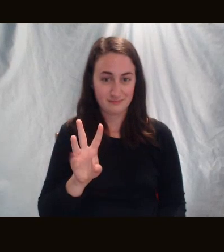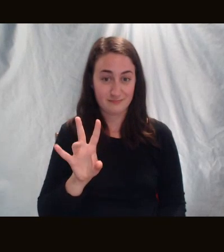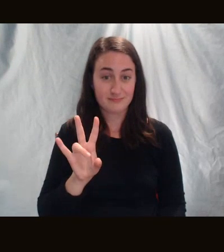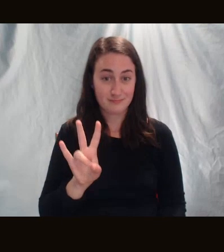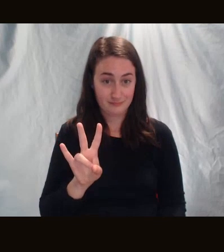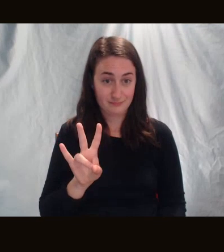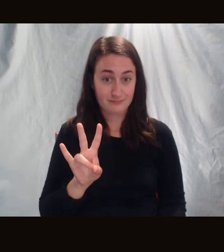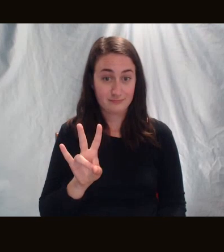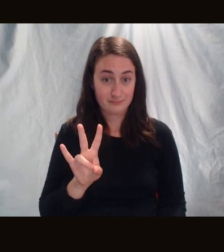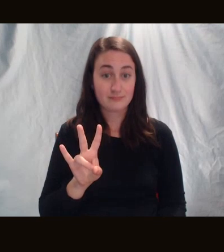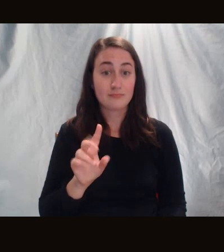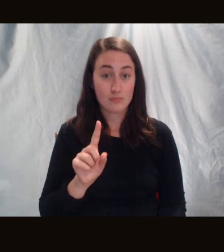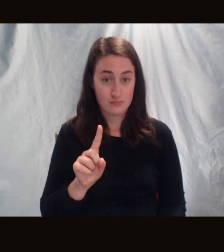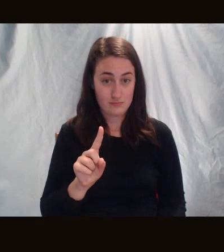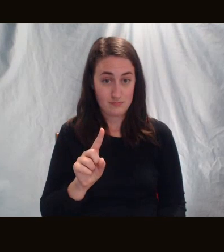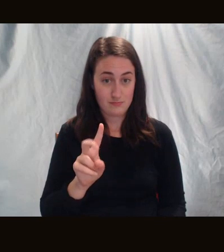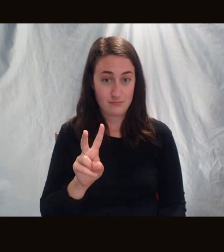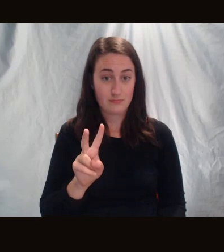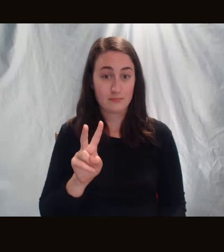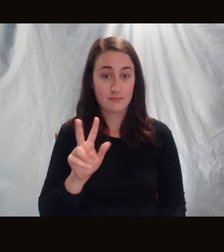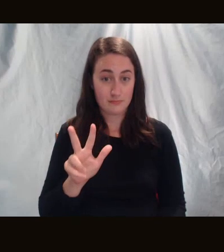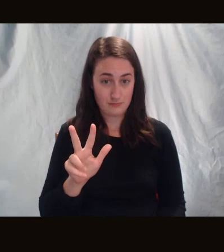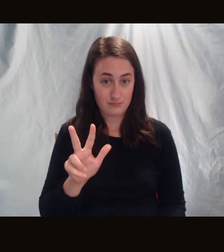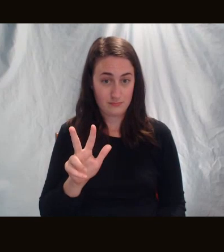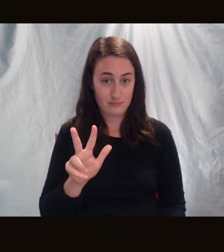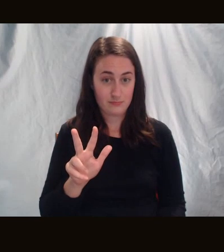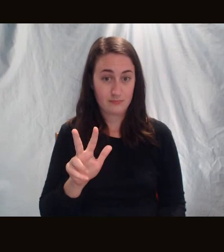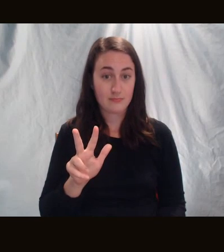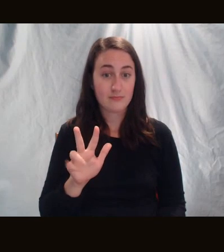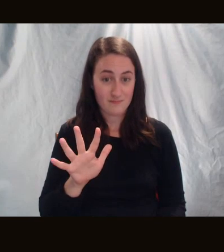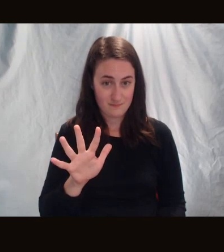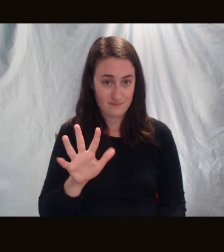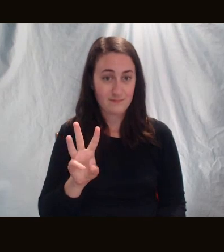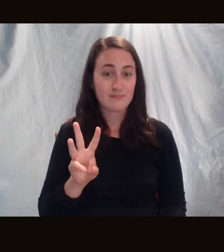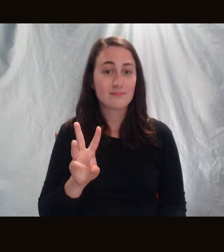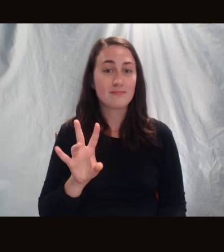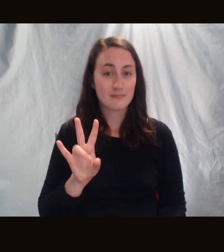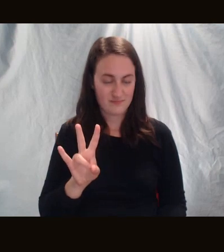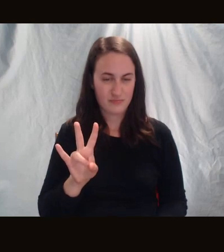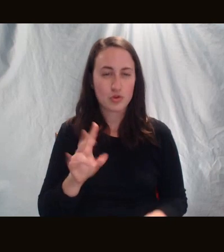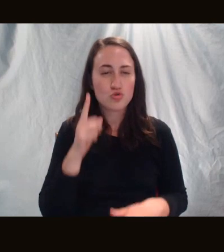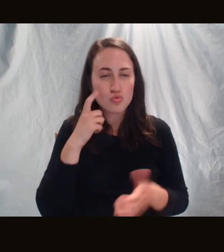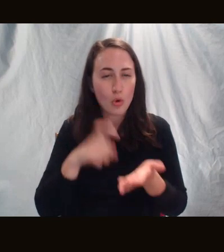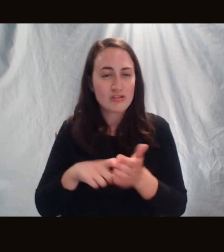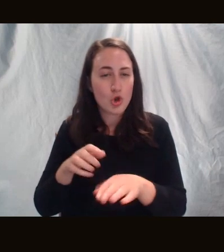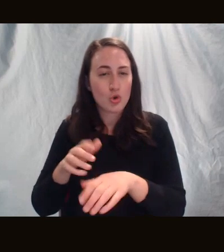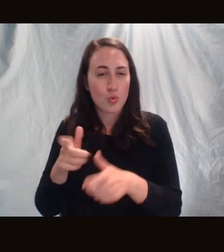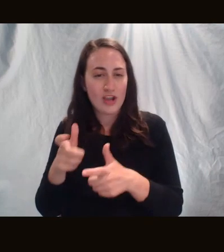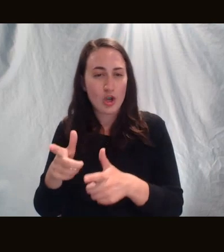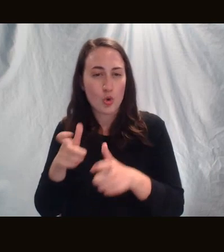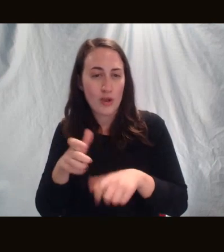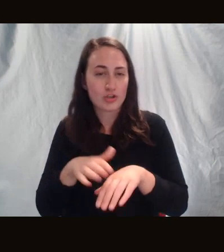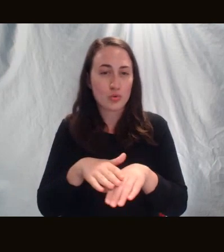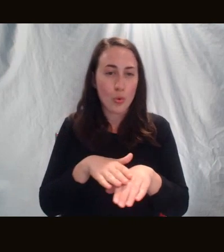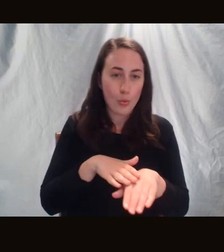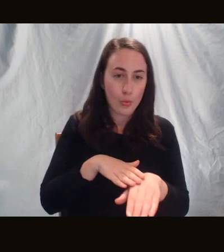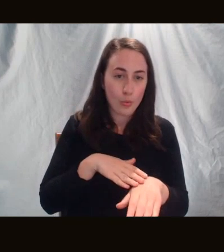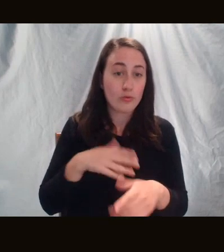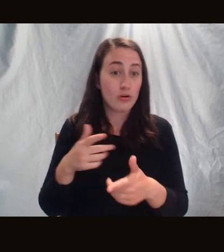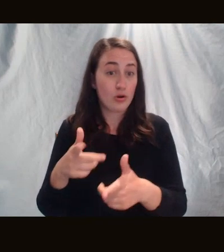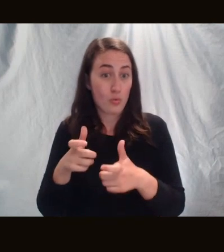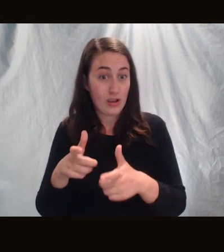another basic, here we go. Quick, quick, slow, wait for the lead. Quick, quick, slow, and again. 1, 2,